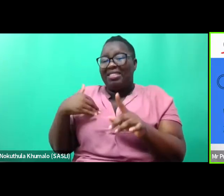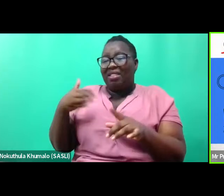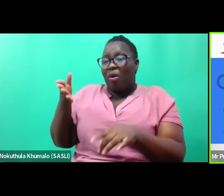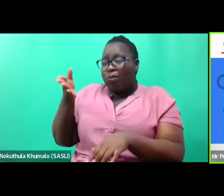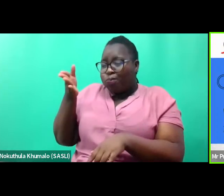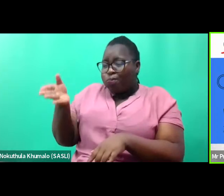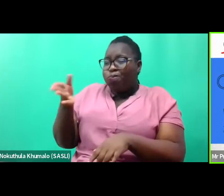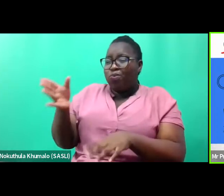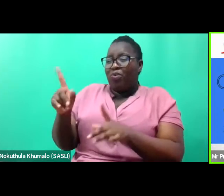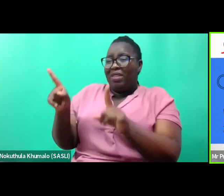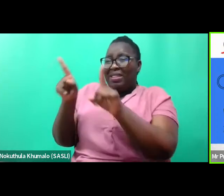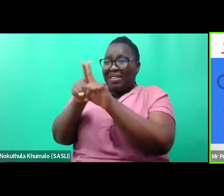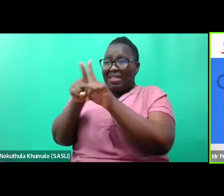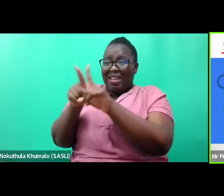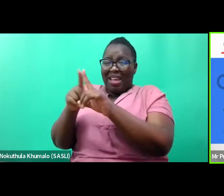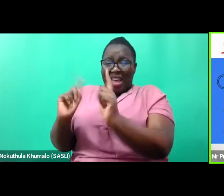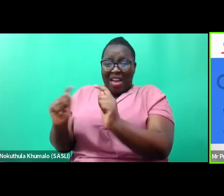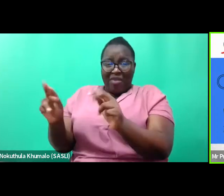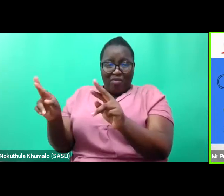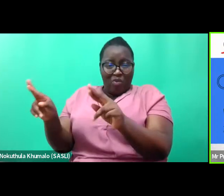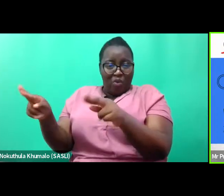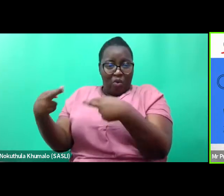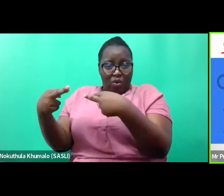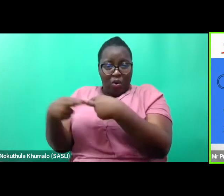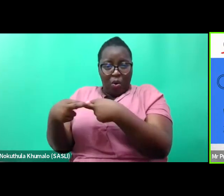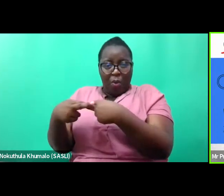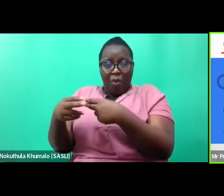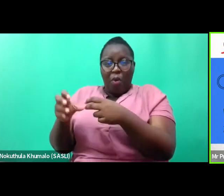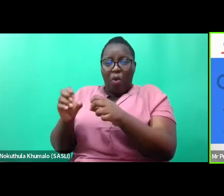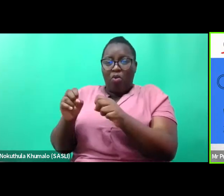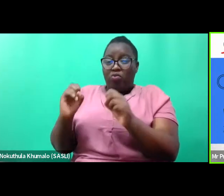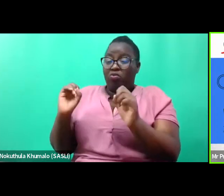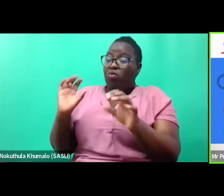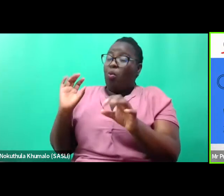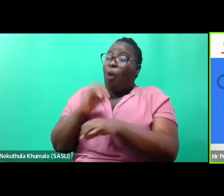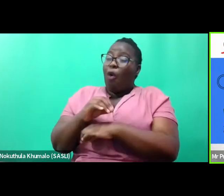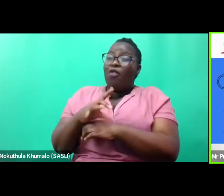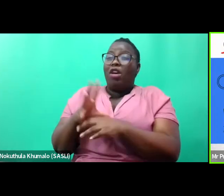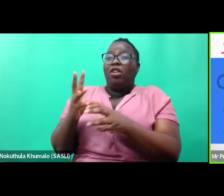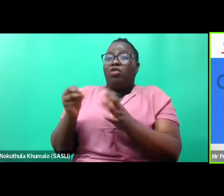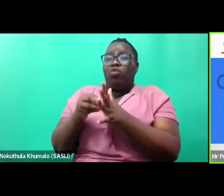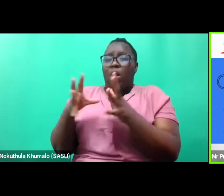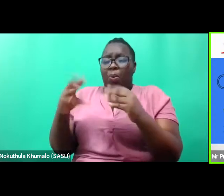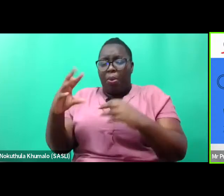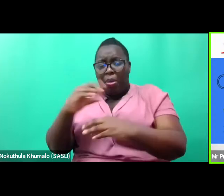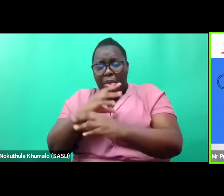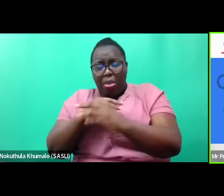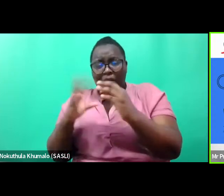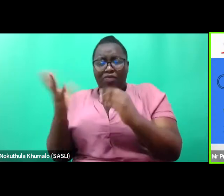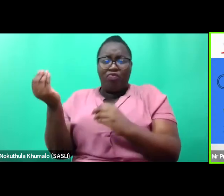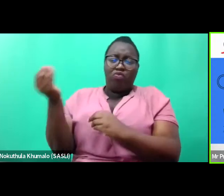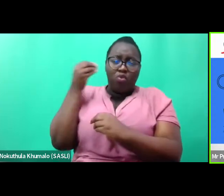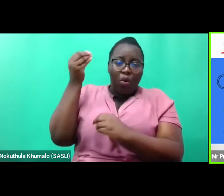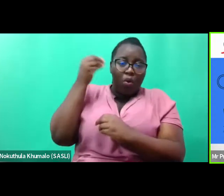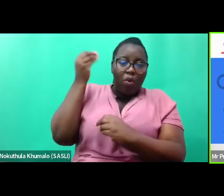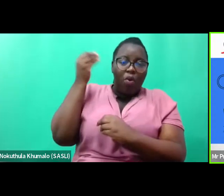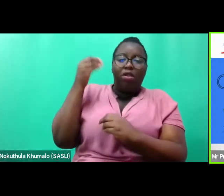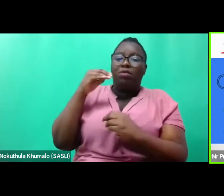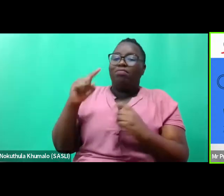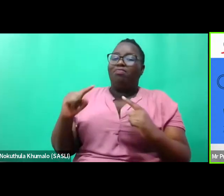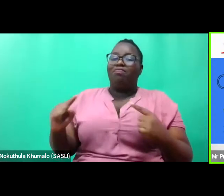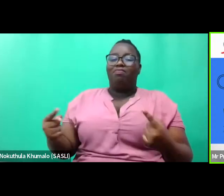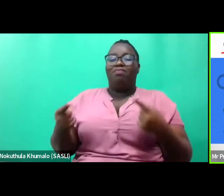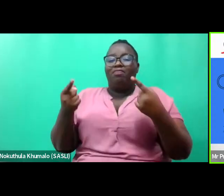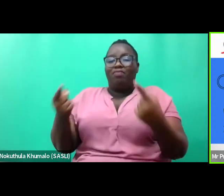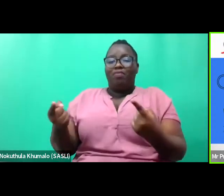room with such a lot of overstimulation was an issue. And the other issue was working together with other people. At the